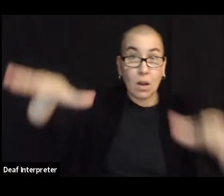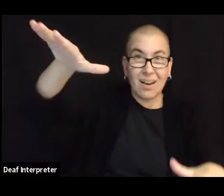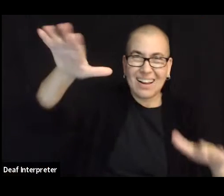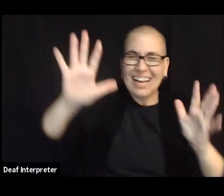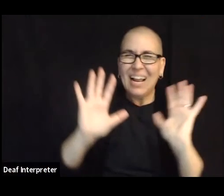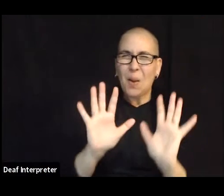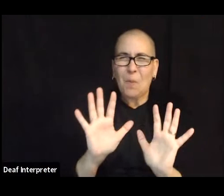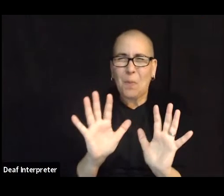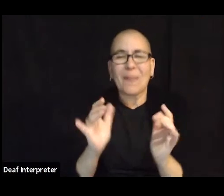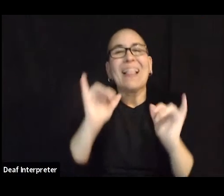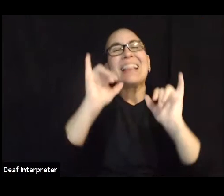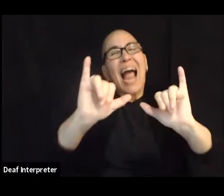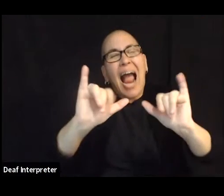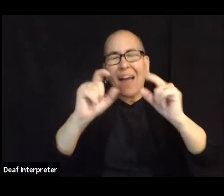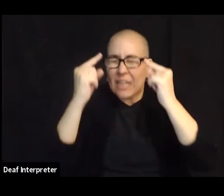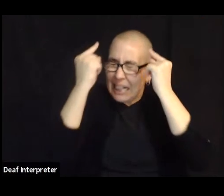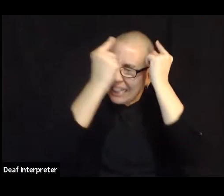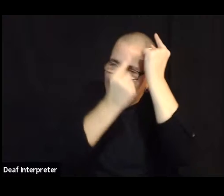potentially create some challenges.